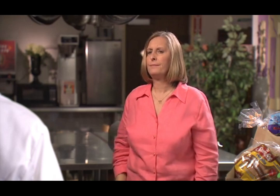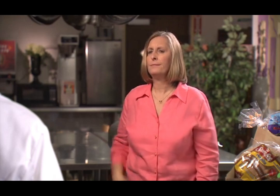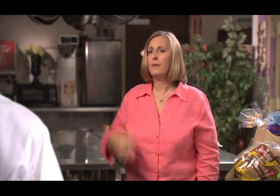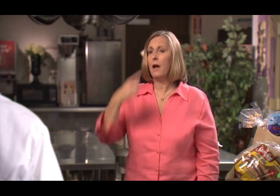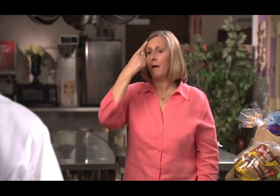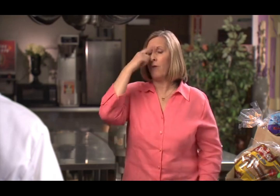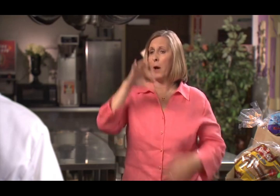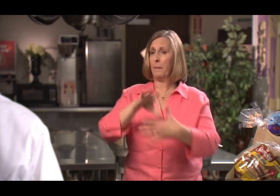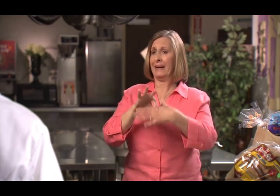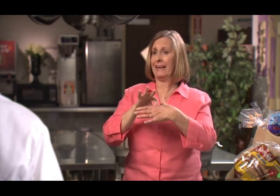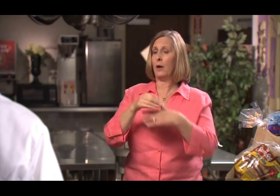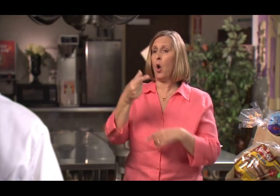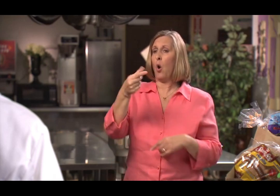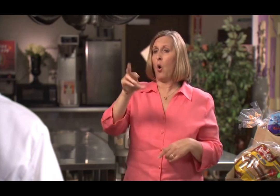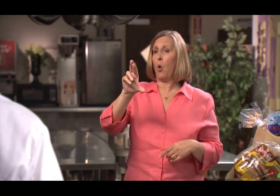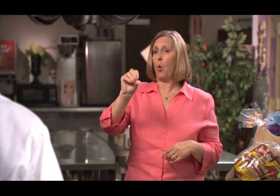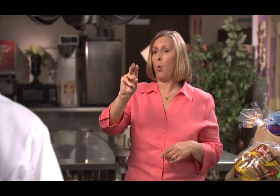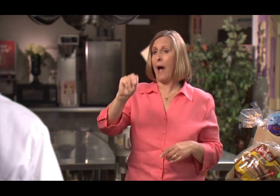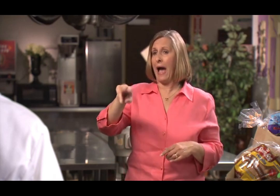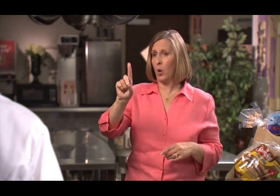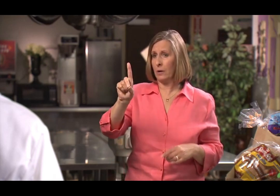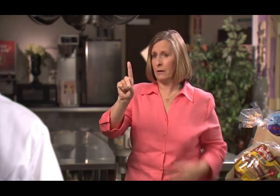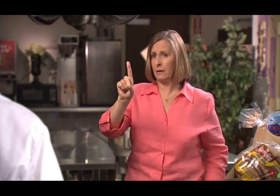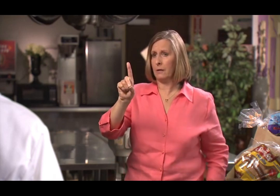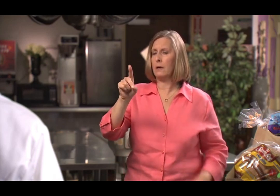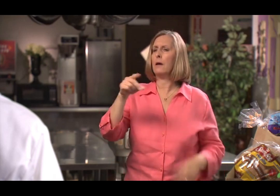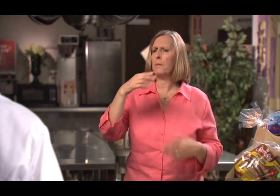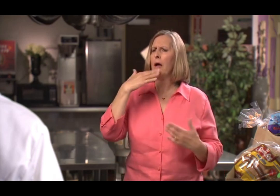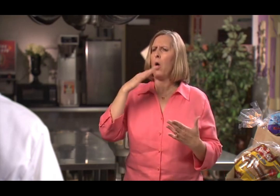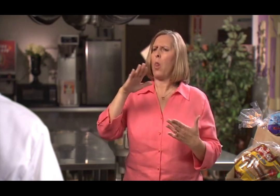When buying ground meats, pick those with the lowest amount of fat.